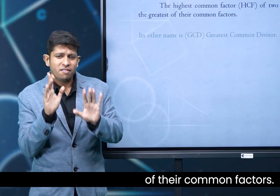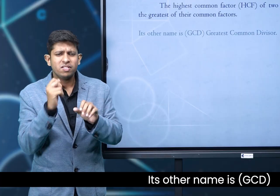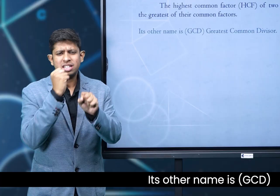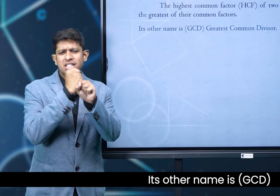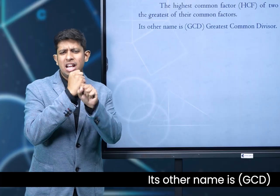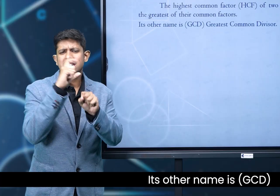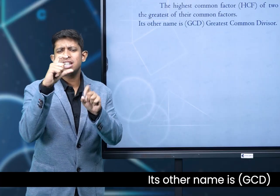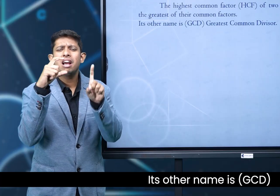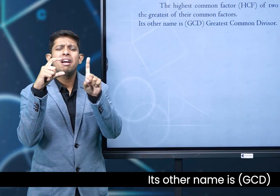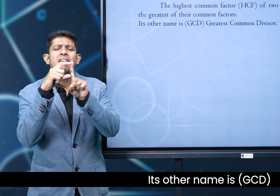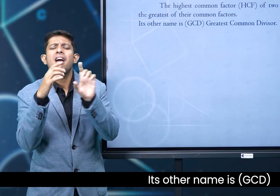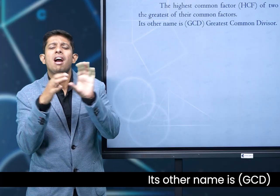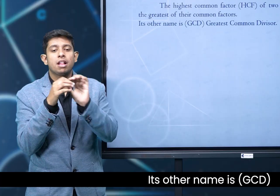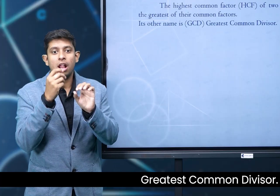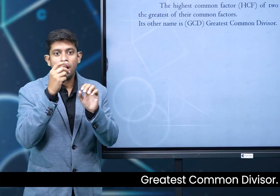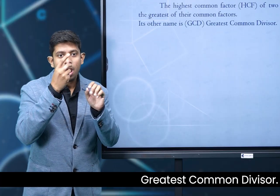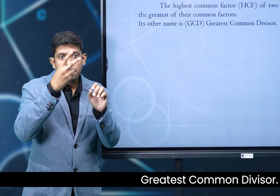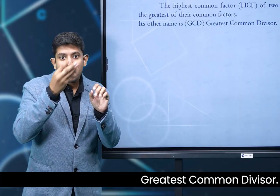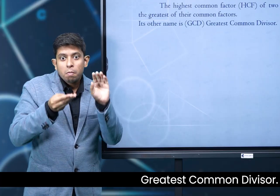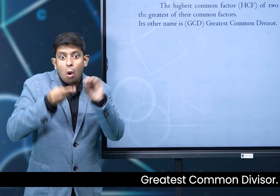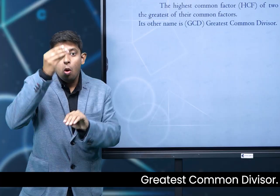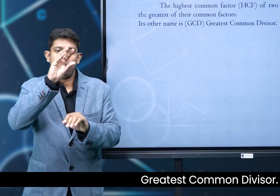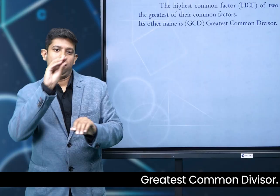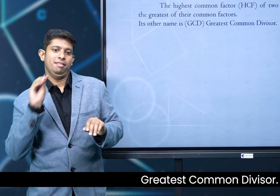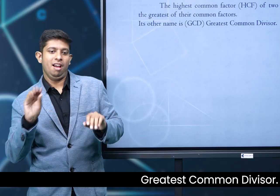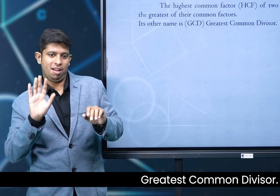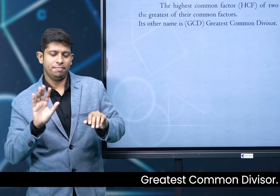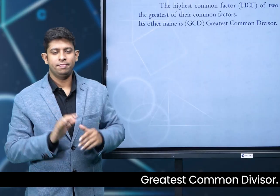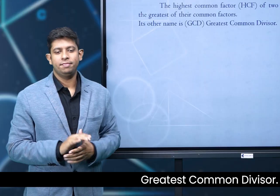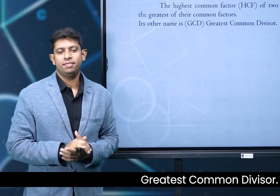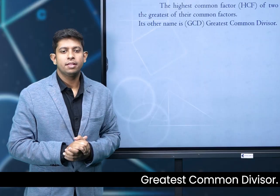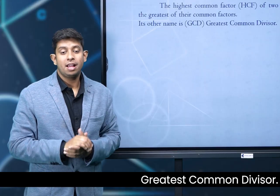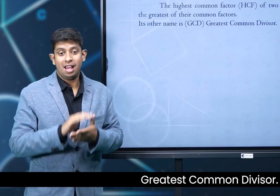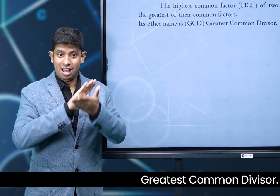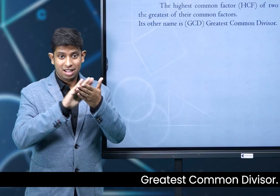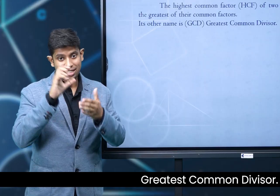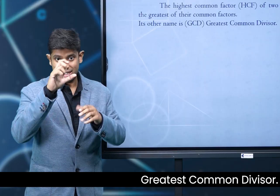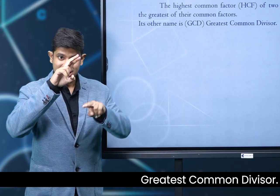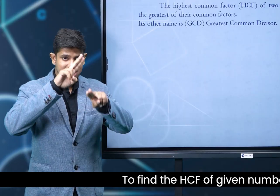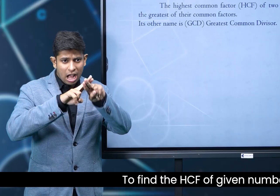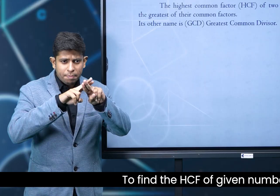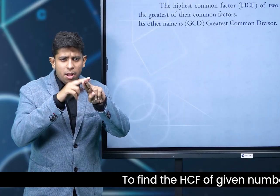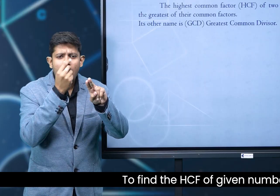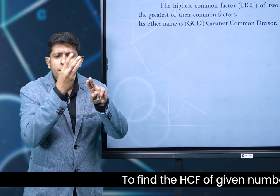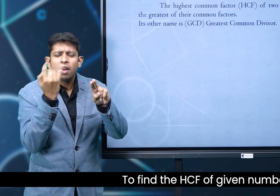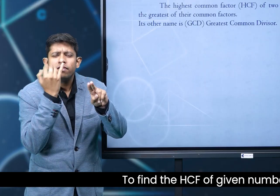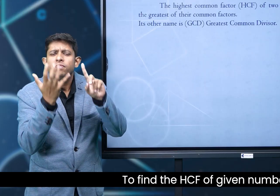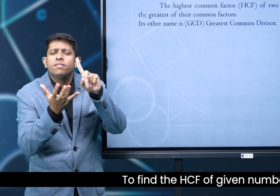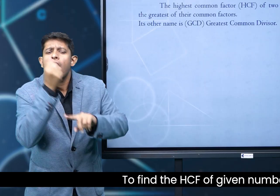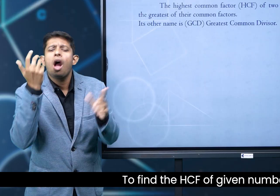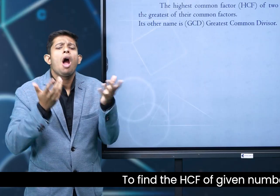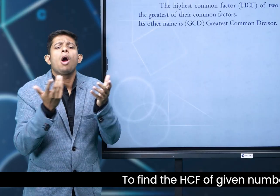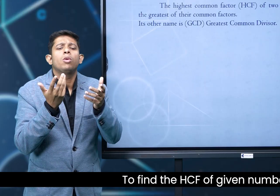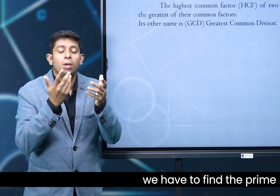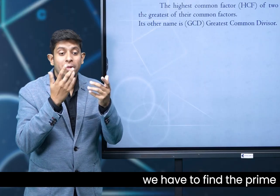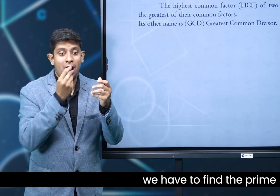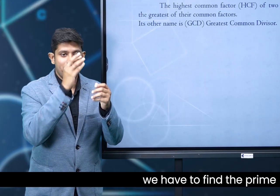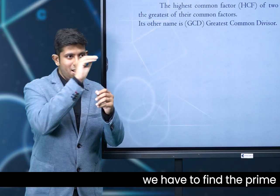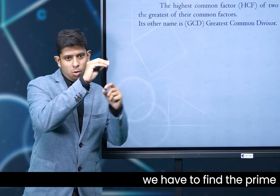Its other name is GCD, greatest common divisor. To find the HCF of given numbers, we have to find the